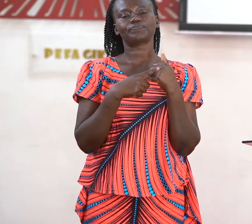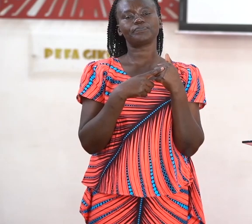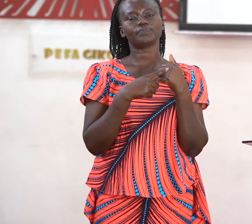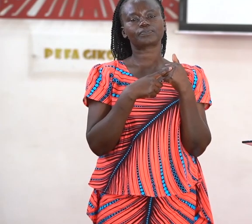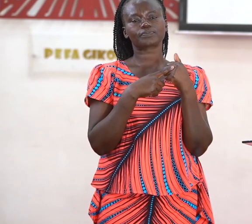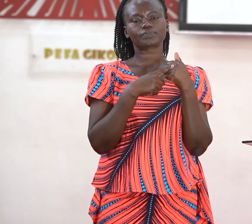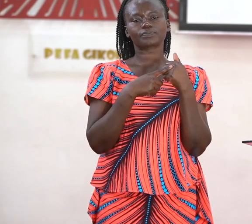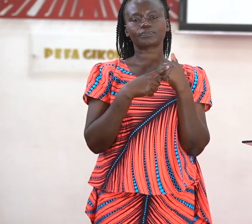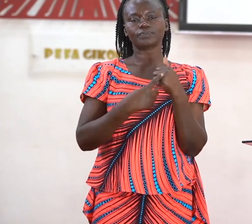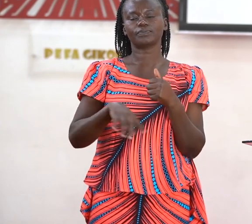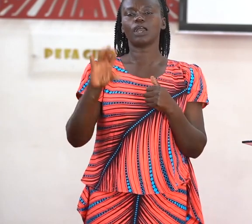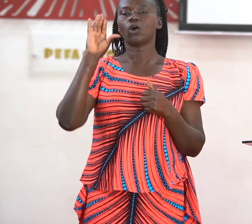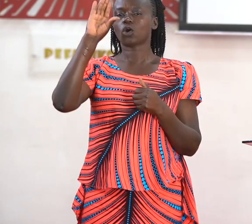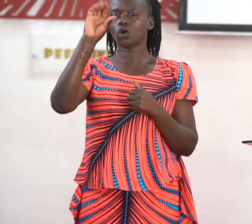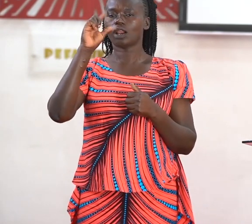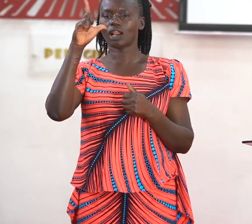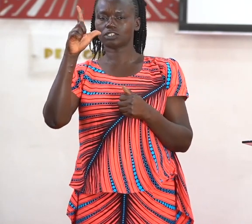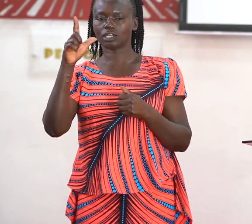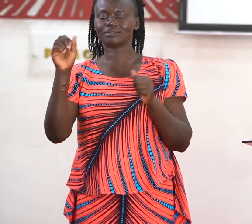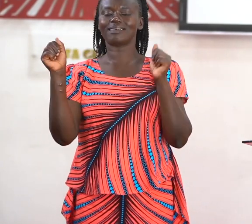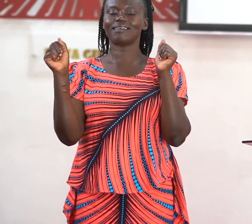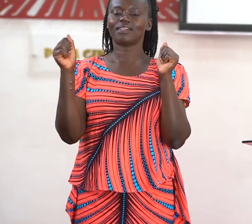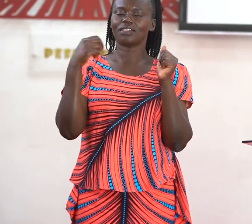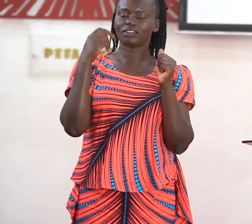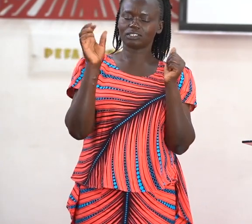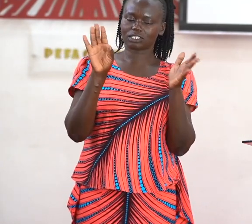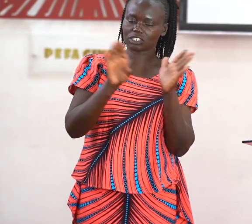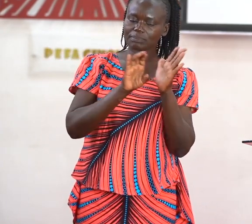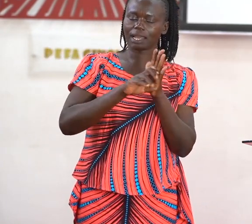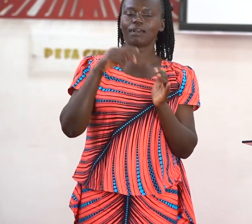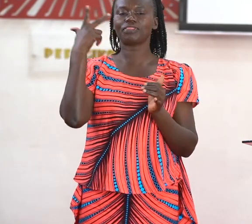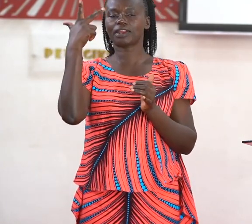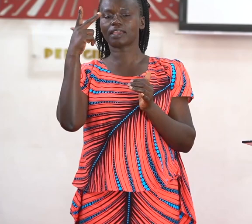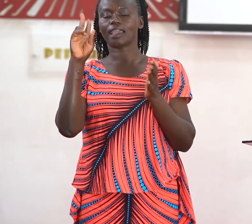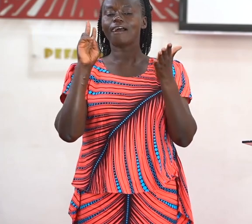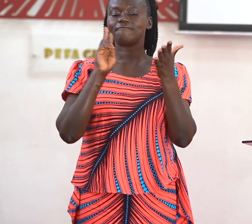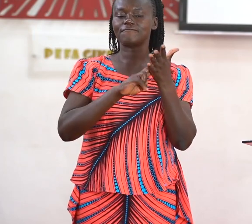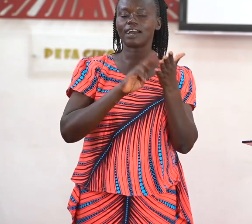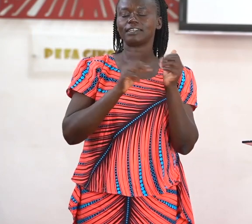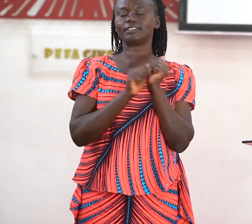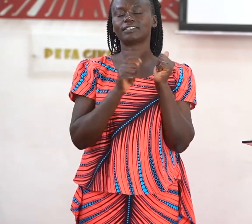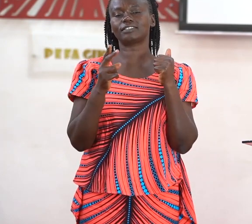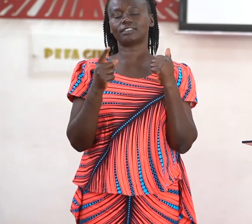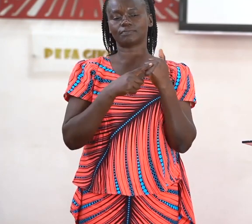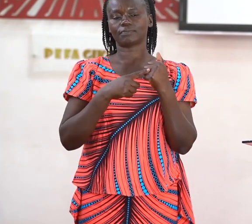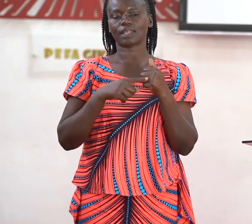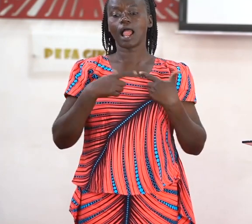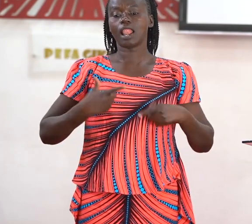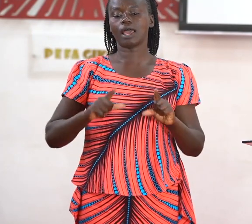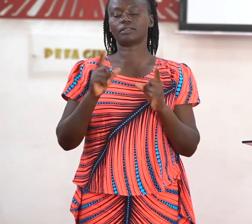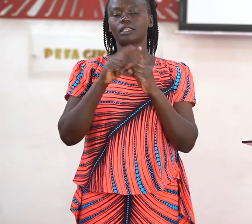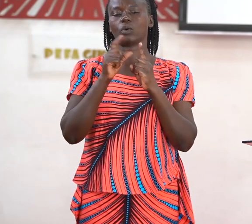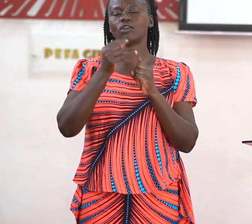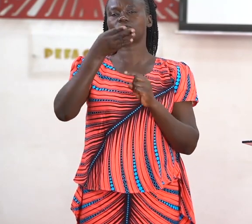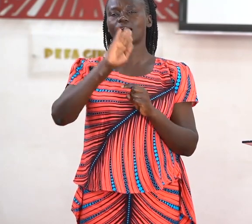Mm-hmm. Colossians chapter 3 and verse 16. The Bible says, let the word of Christ dwell in